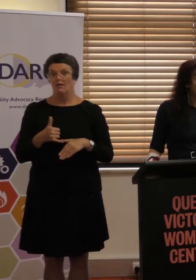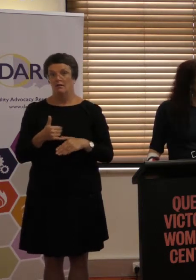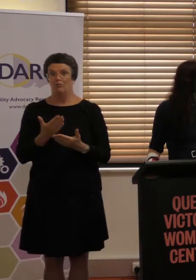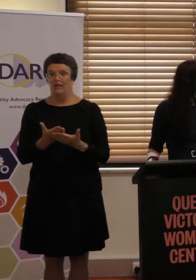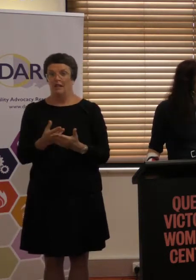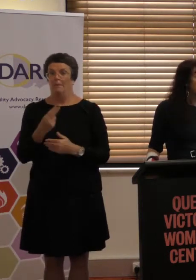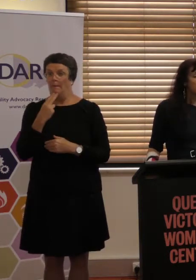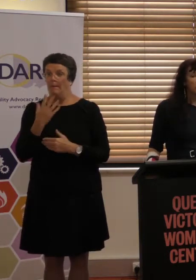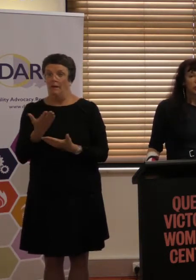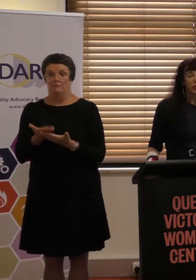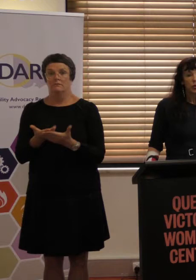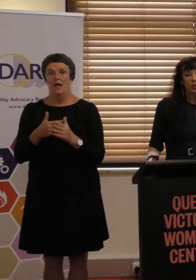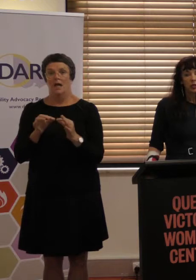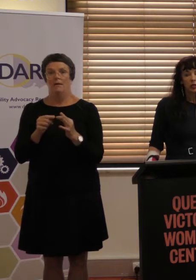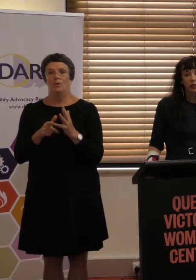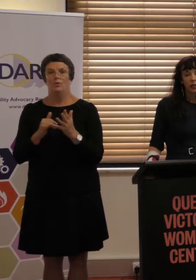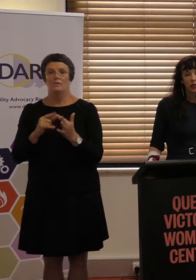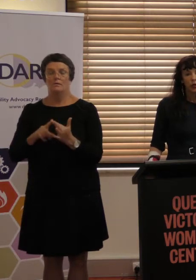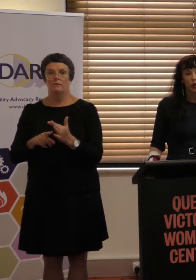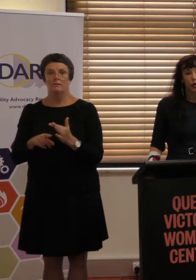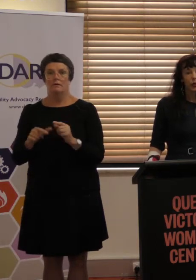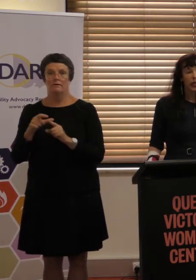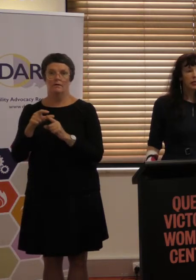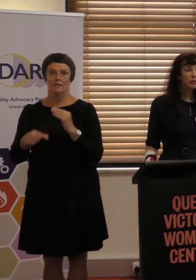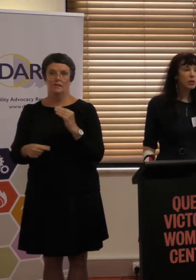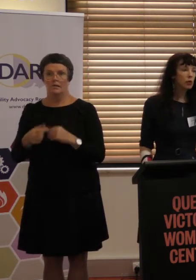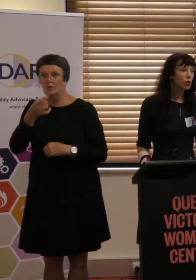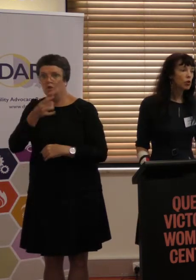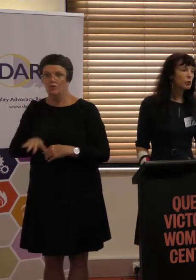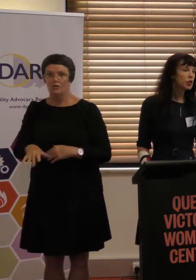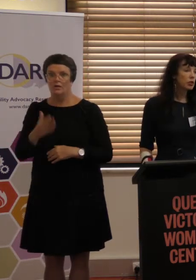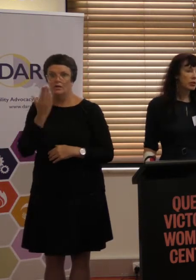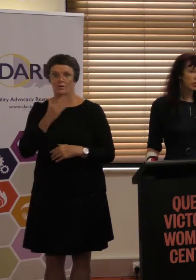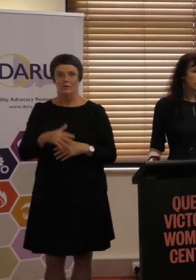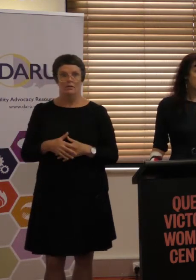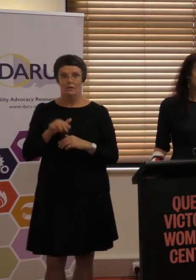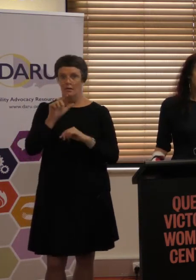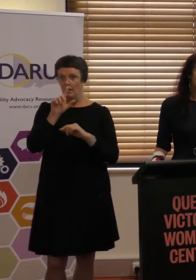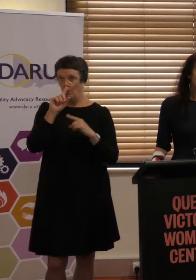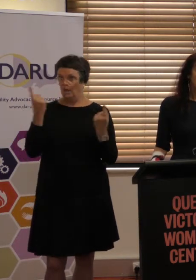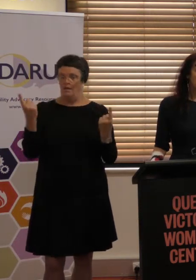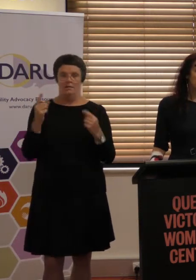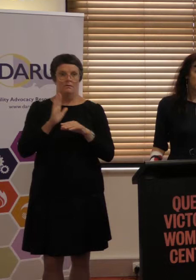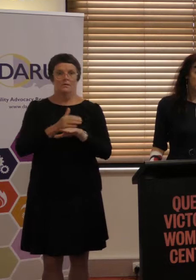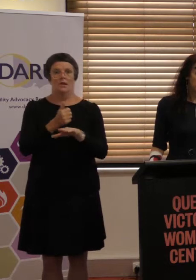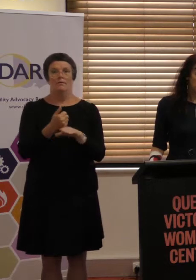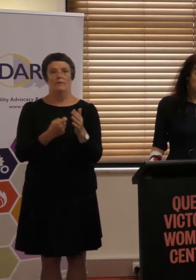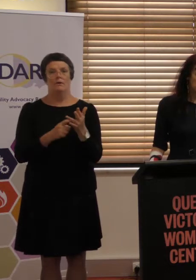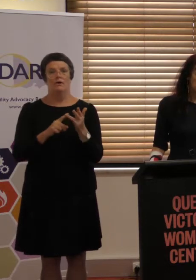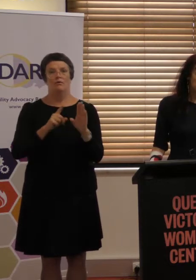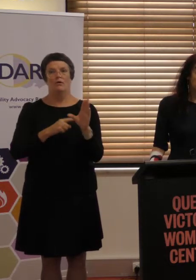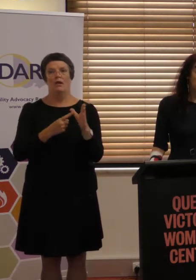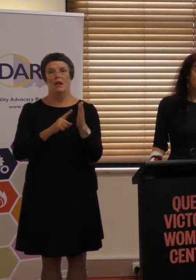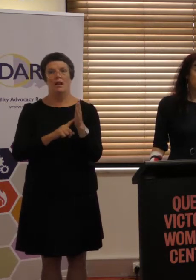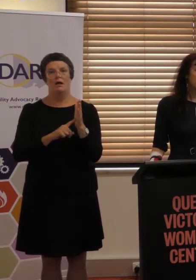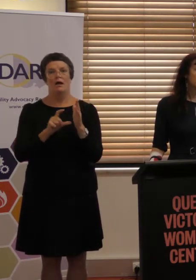schools. And I think it's really interesting that, as you know, we can't seem to get a Royal Commission into the abuse of people with